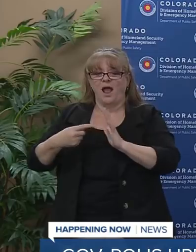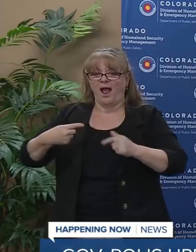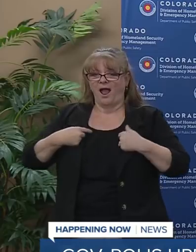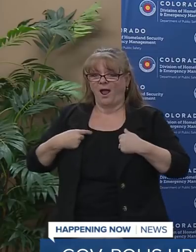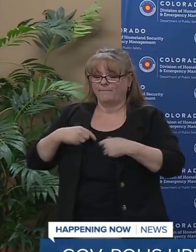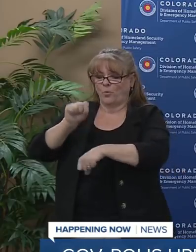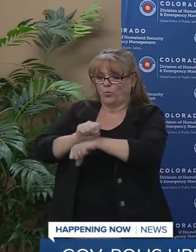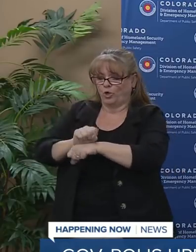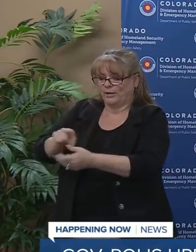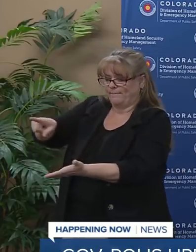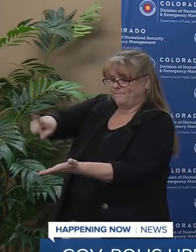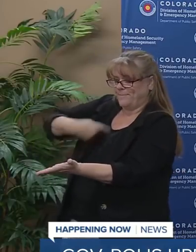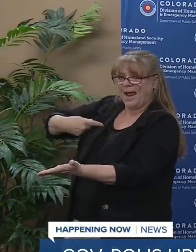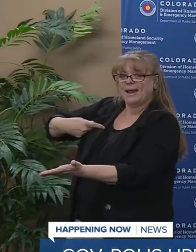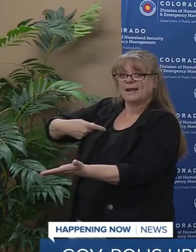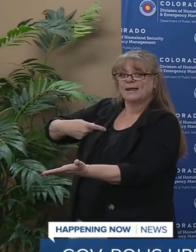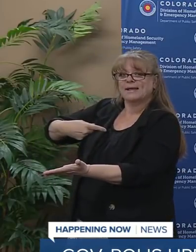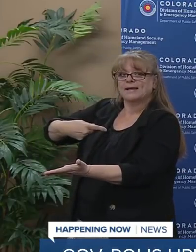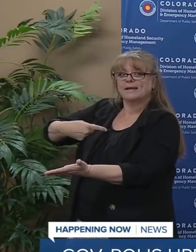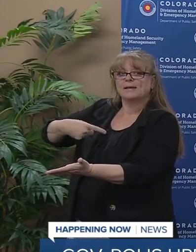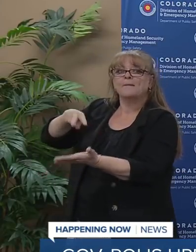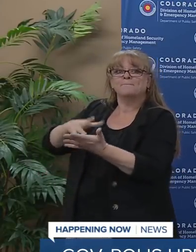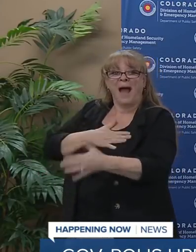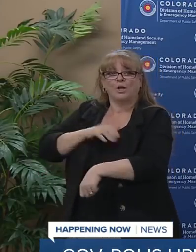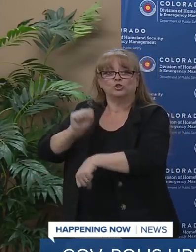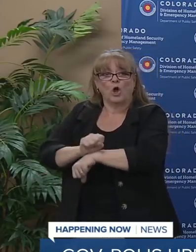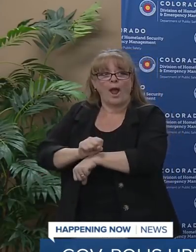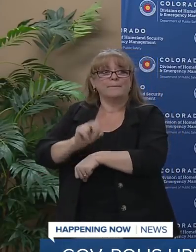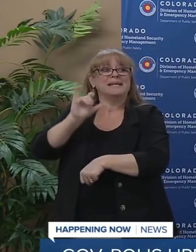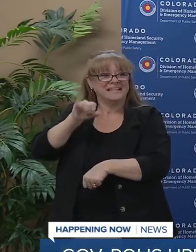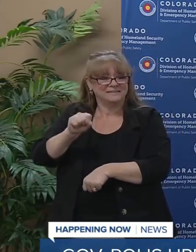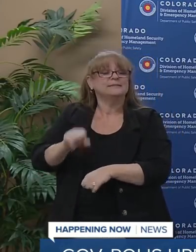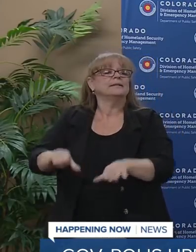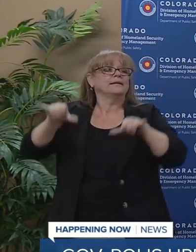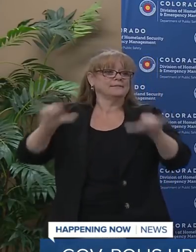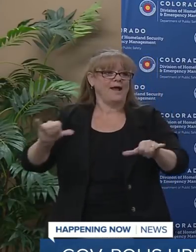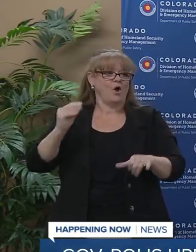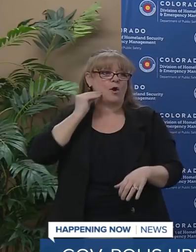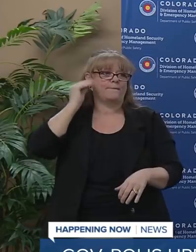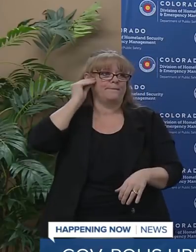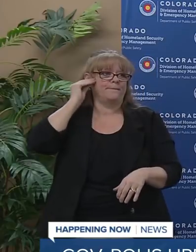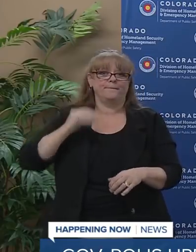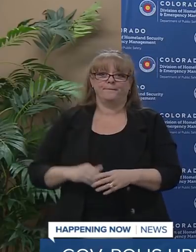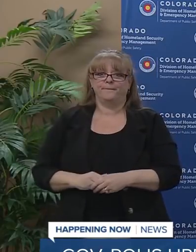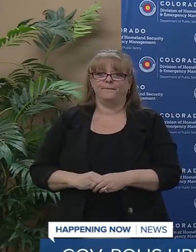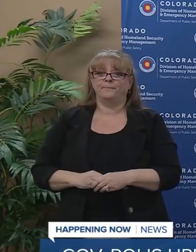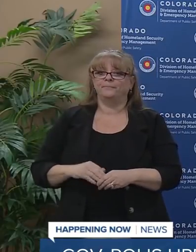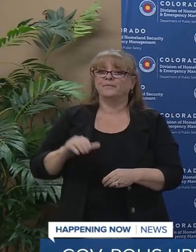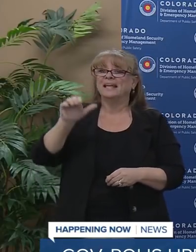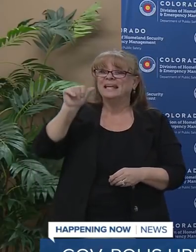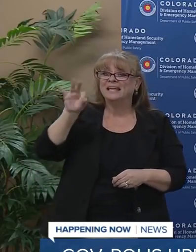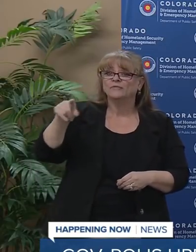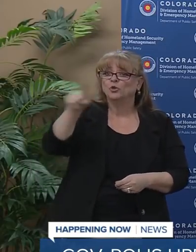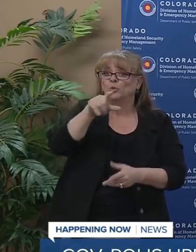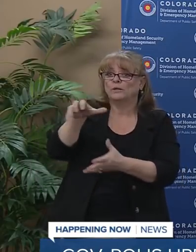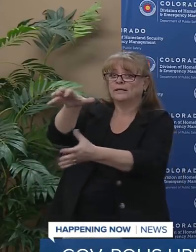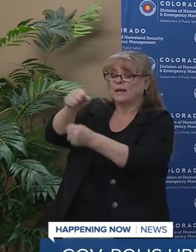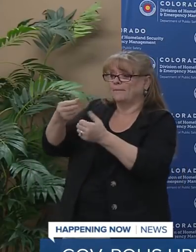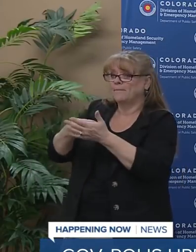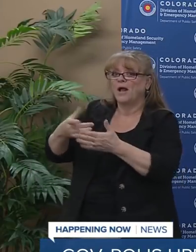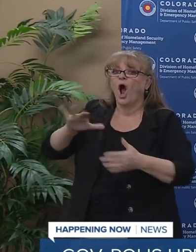that job is staying home. You are cheating the federal government and cheating the rest of us if you're pocketing that money